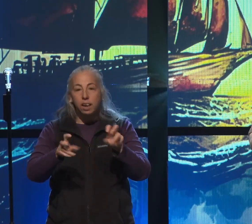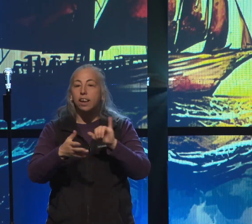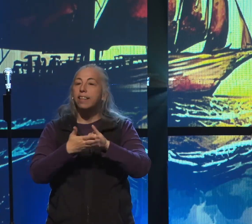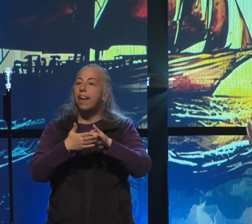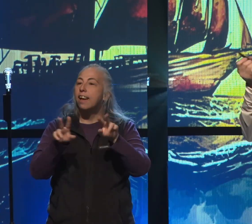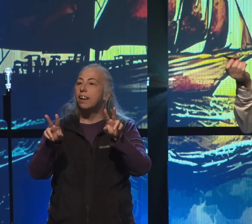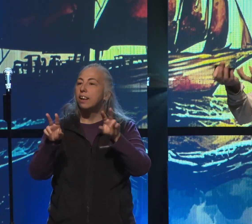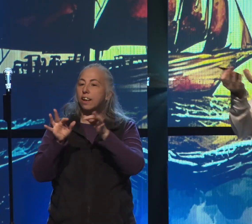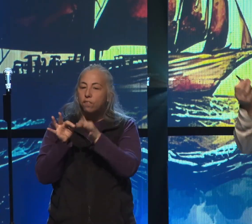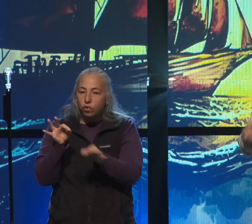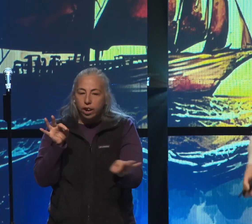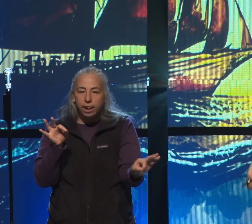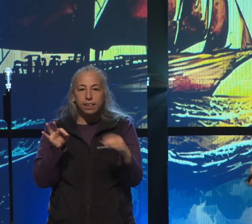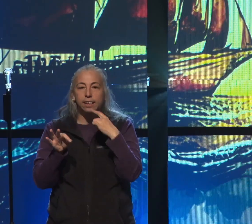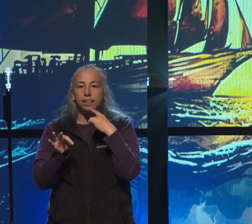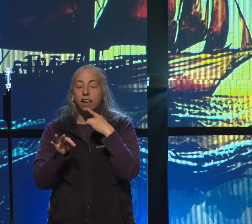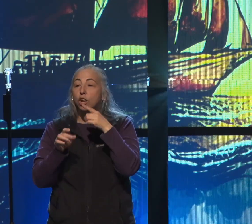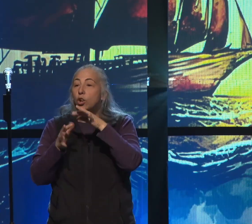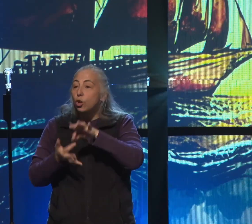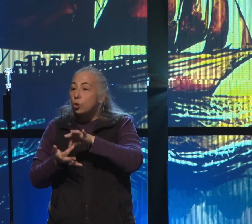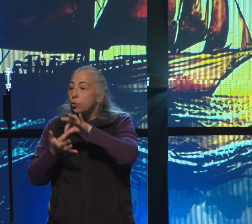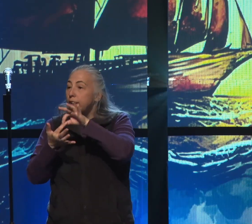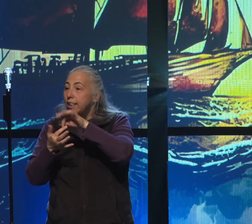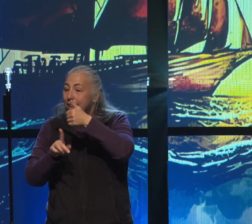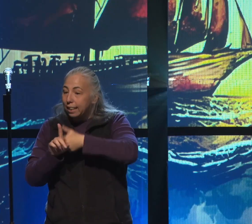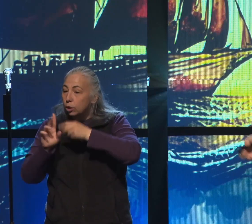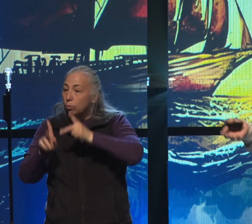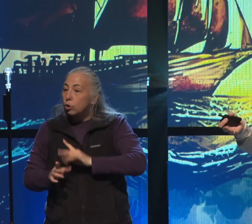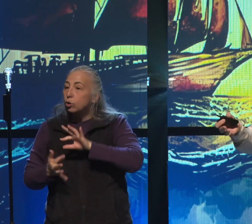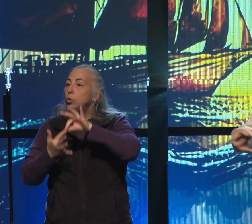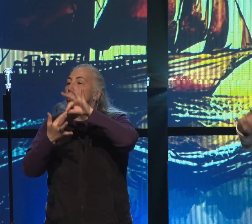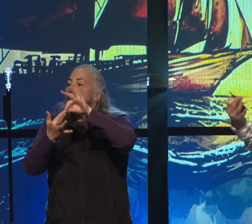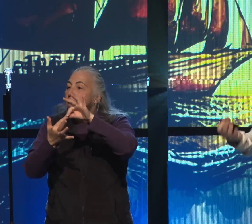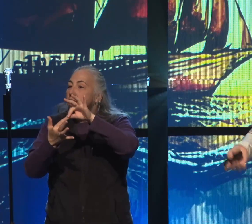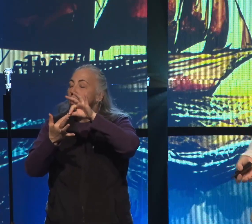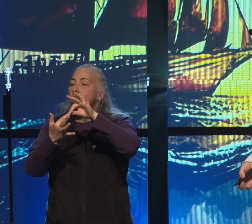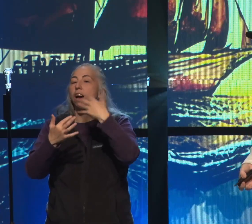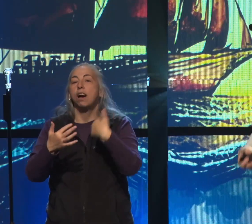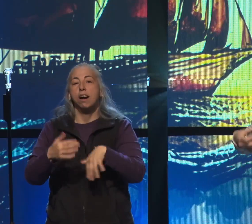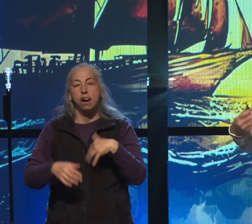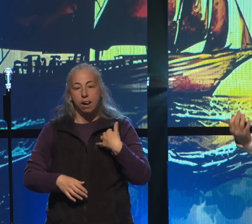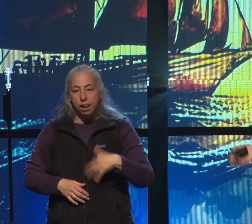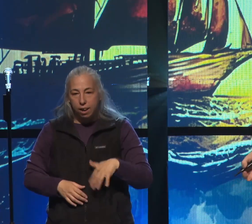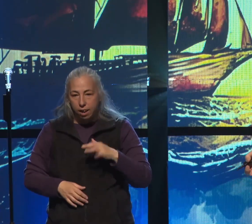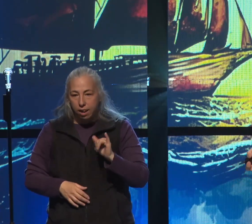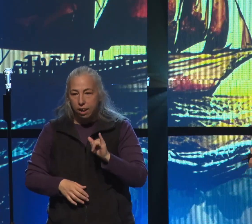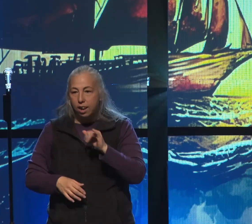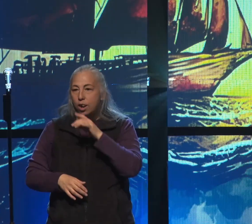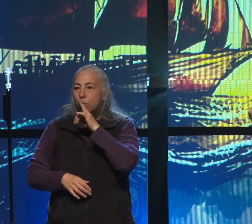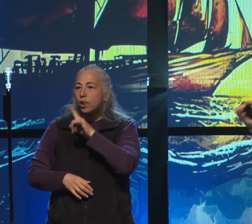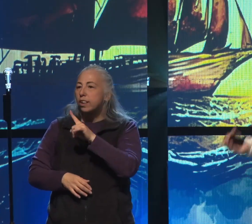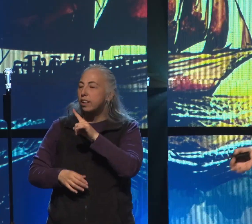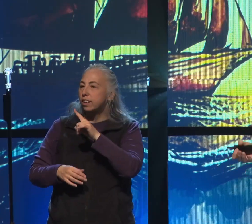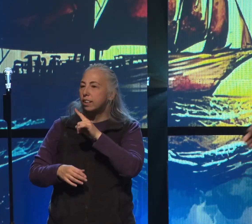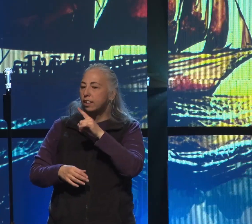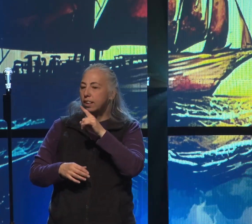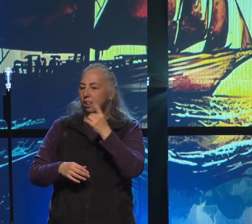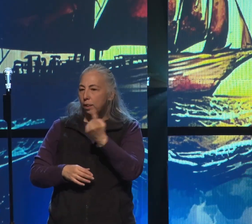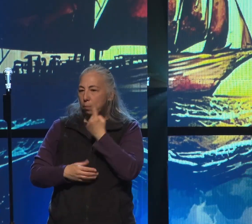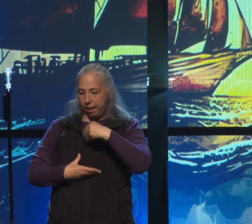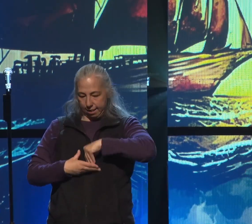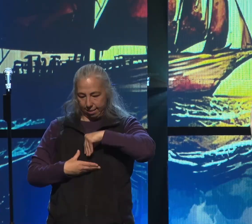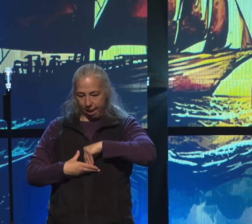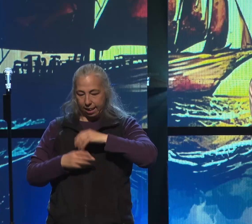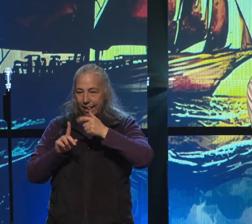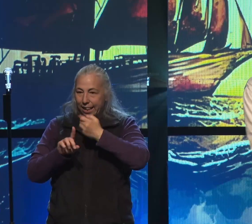something, that there's something unique about each and every one of us, right? There's something about us that is unique, that is divine, and our tradition uses